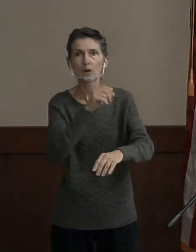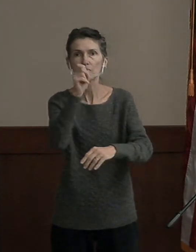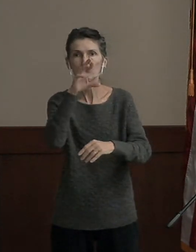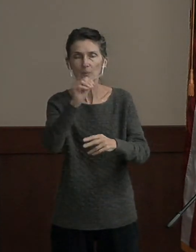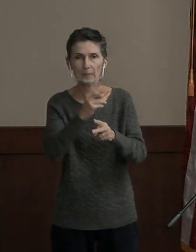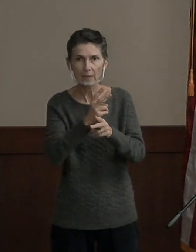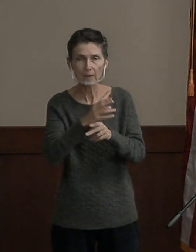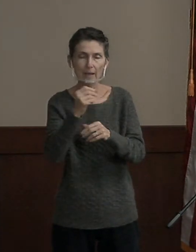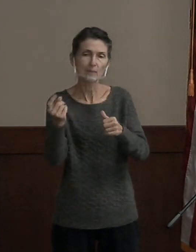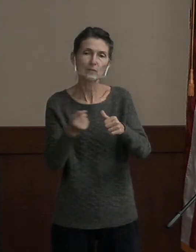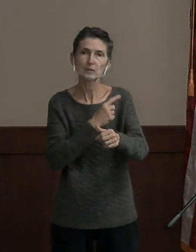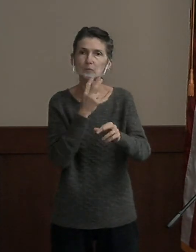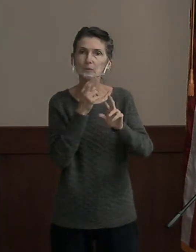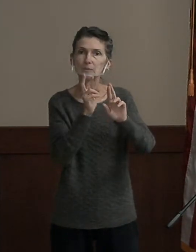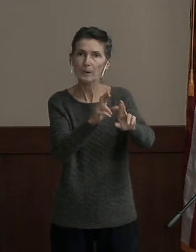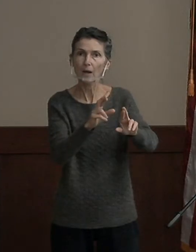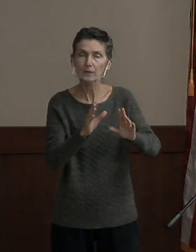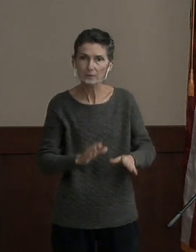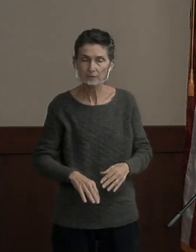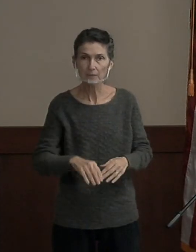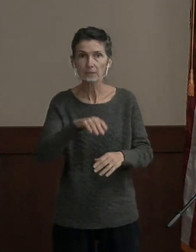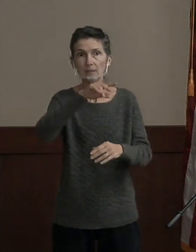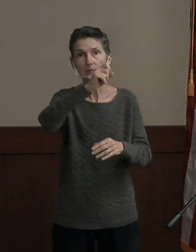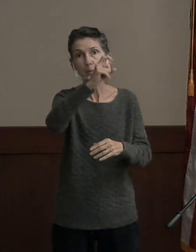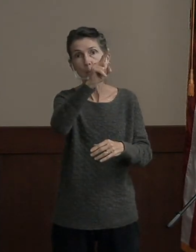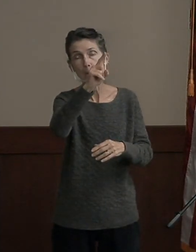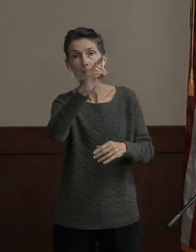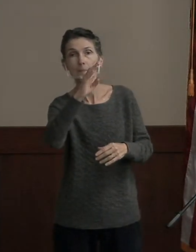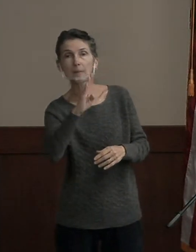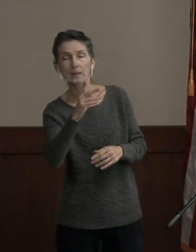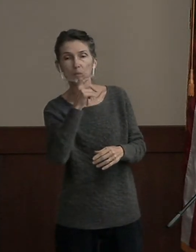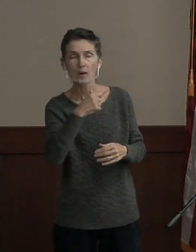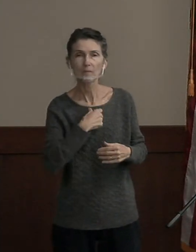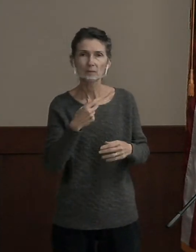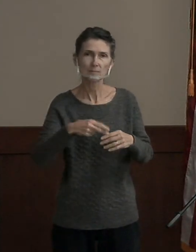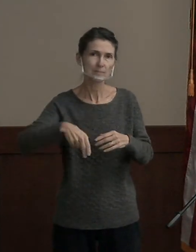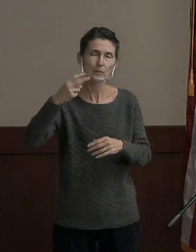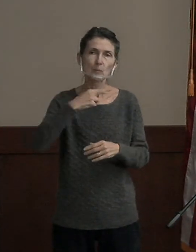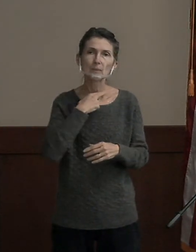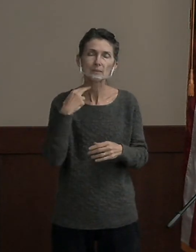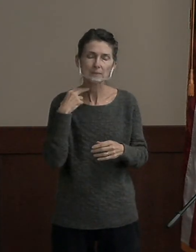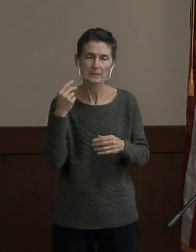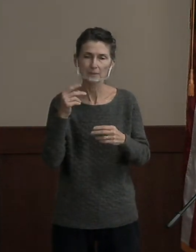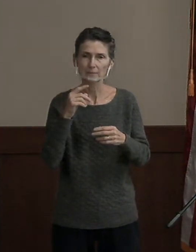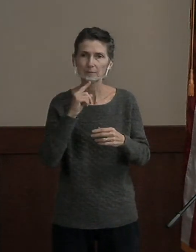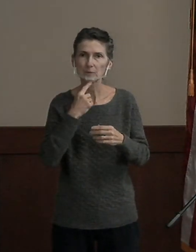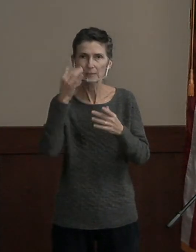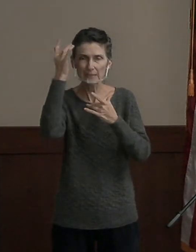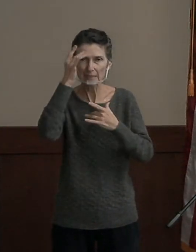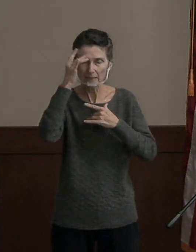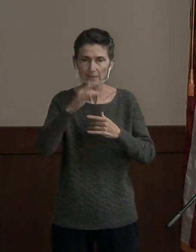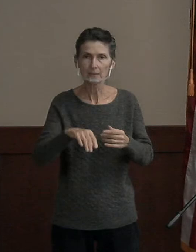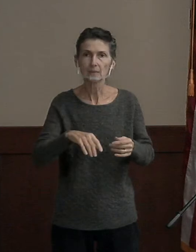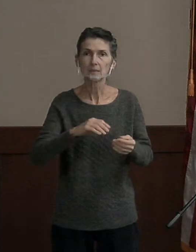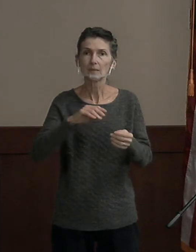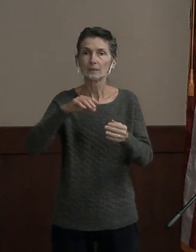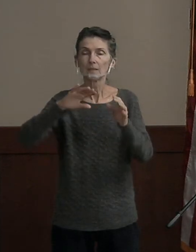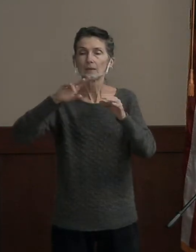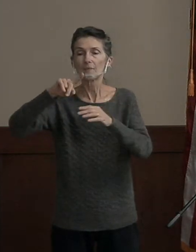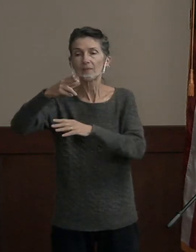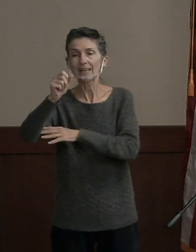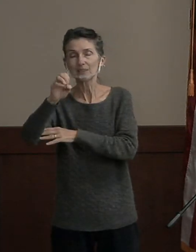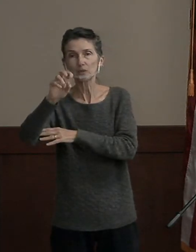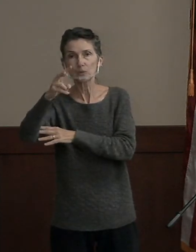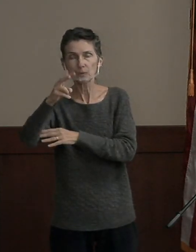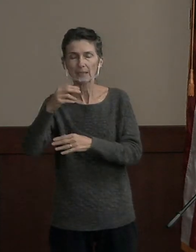first responders. Phase 1B, people at significant risk of a serious illness. Phase 2, people at